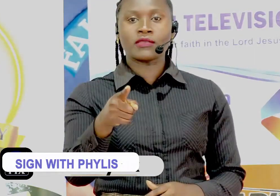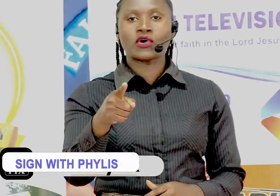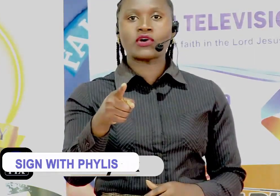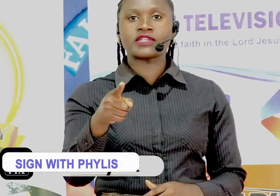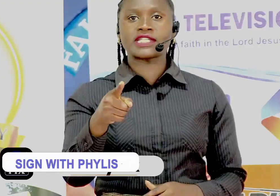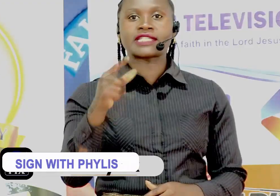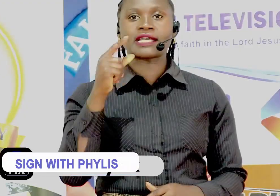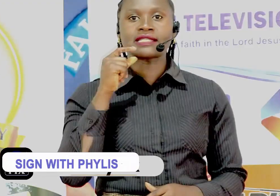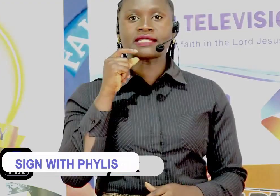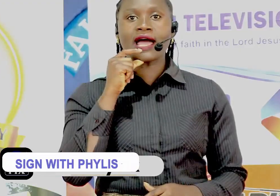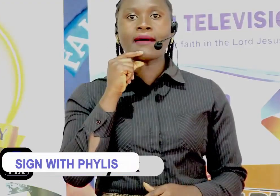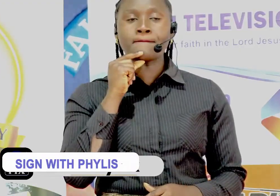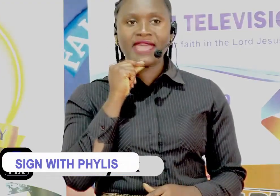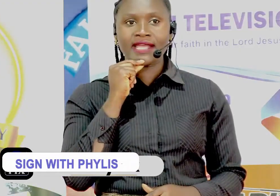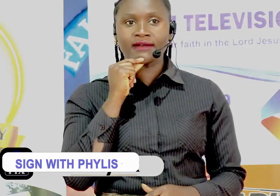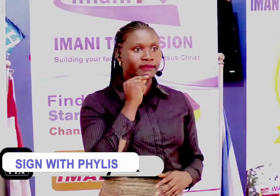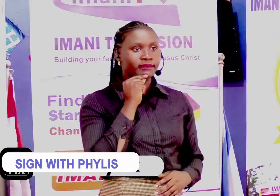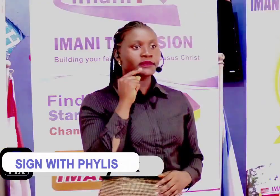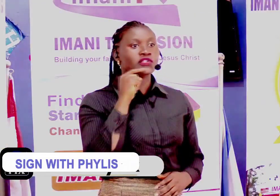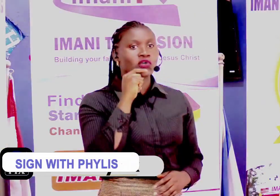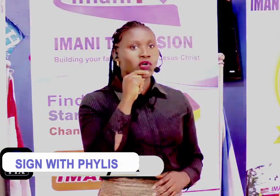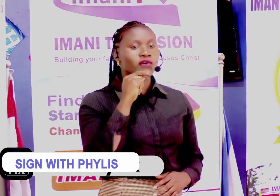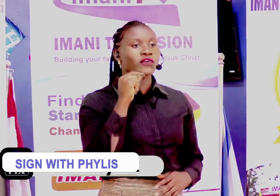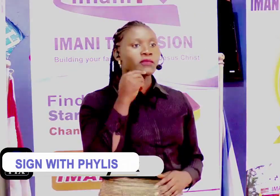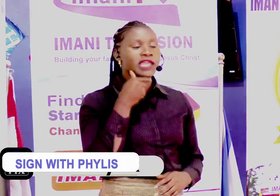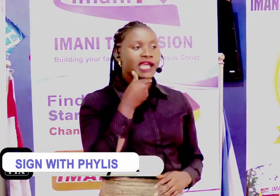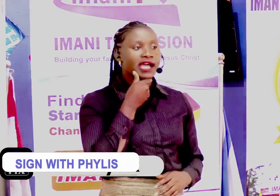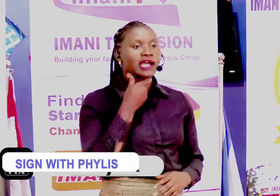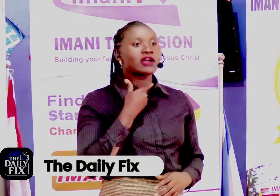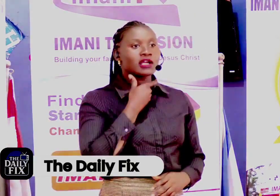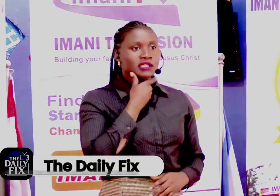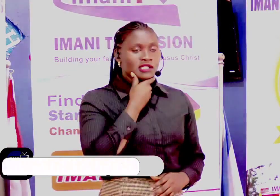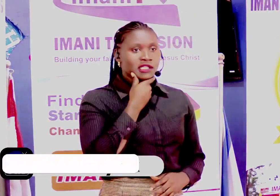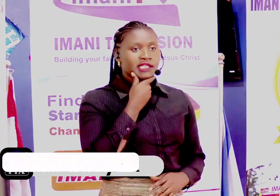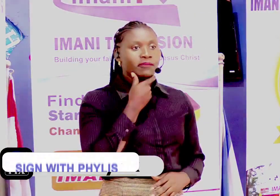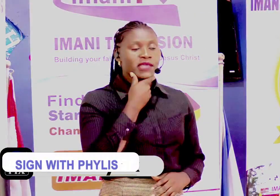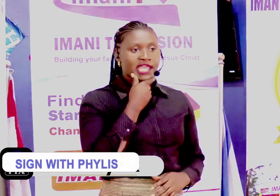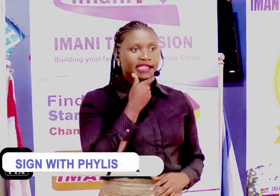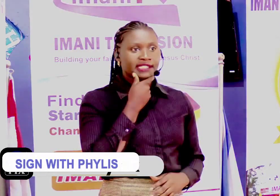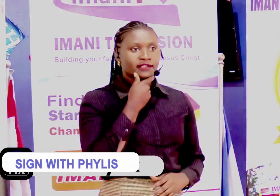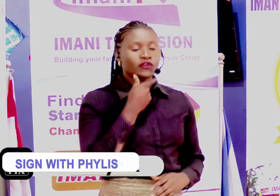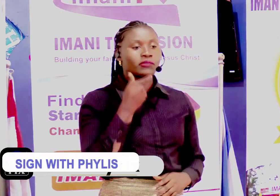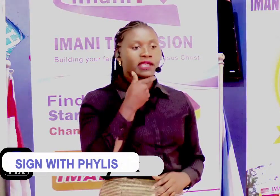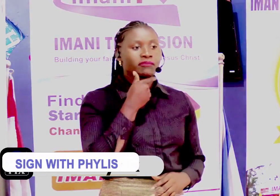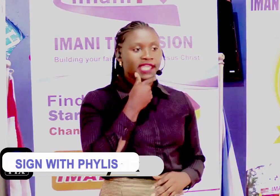because it is a male. So from here, the beards, from the beard.